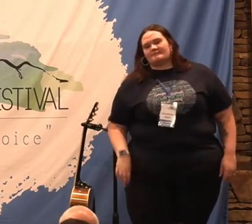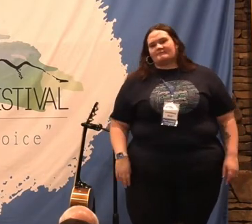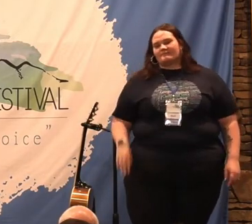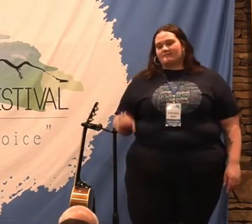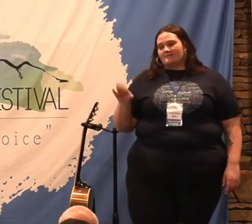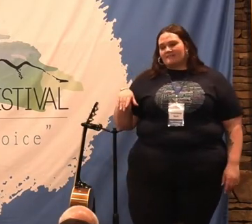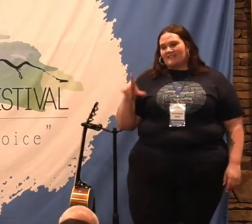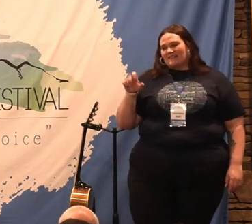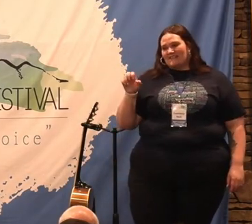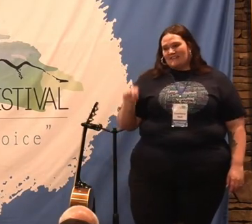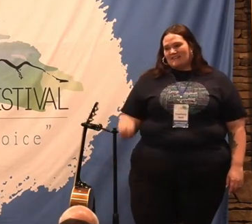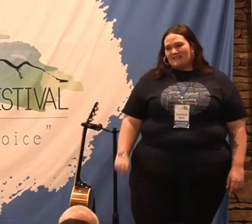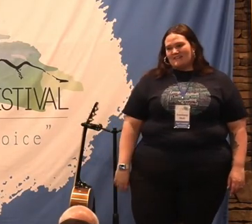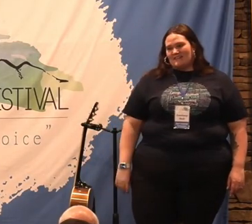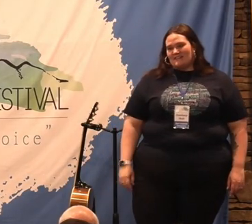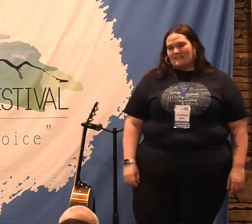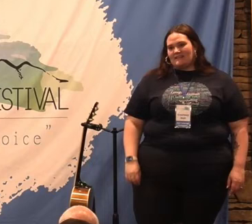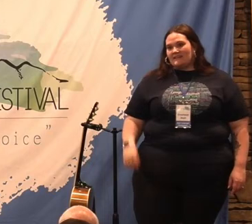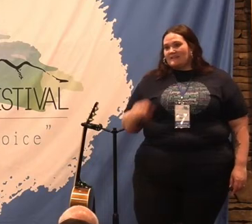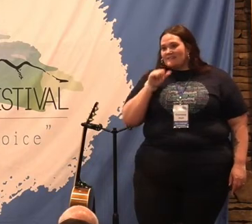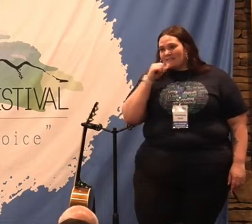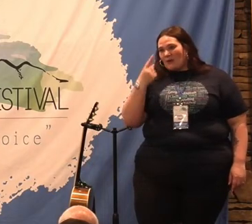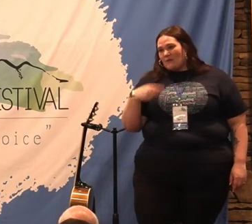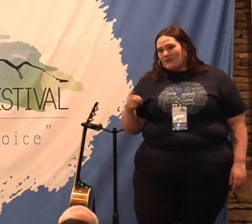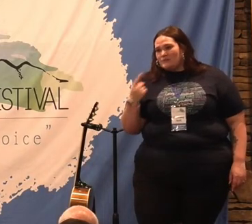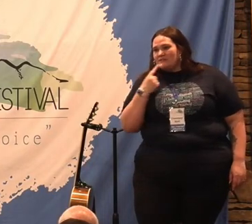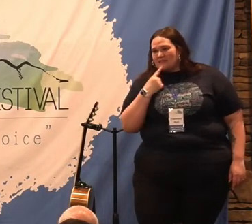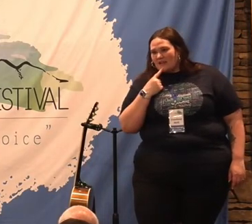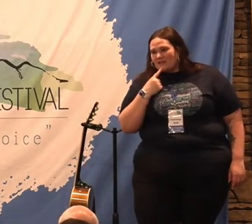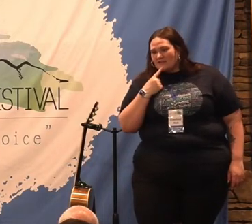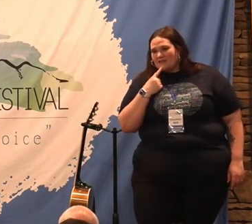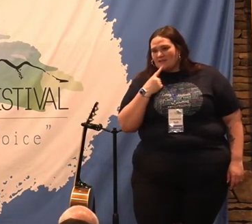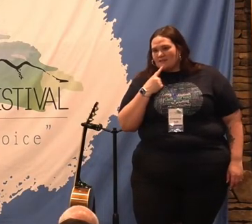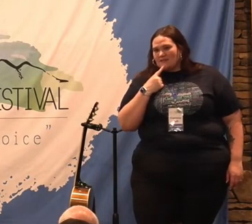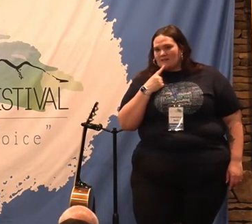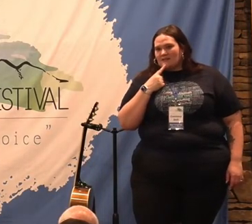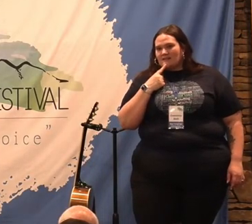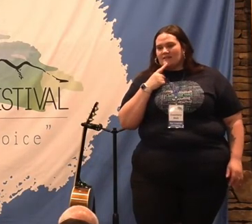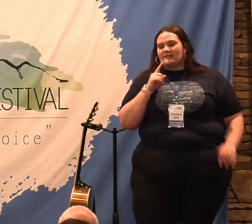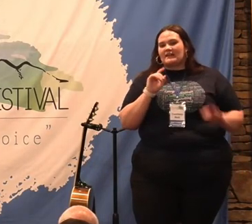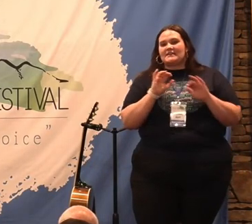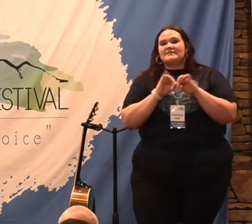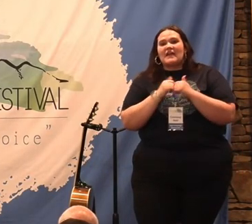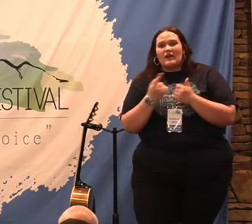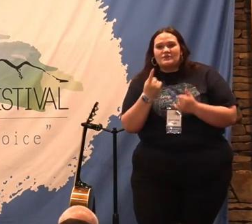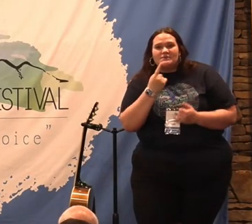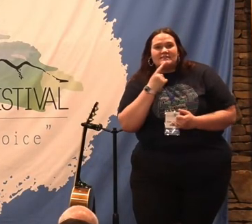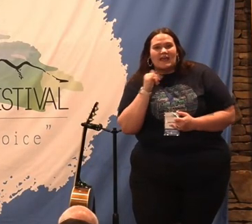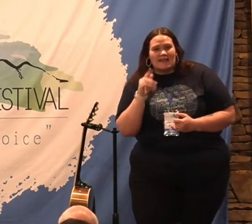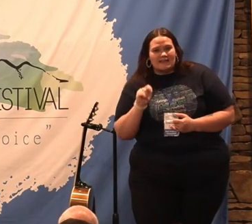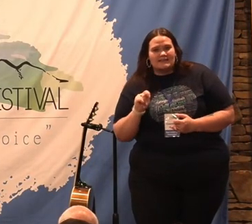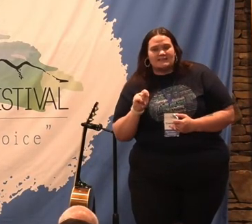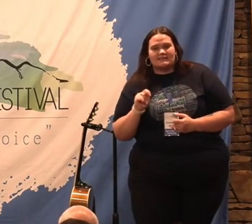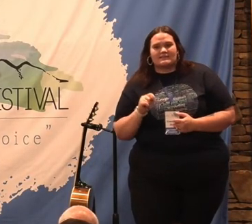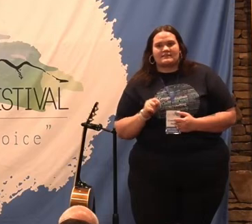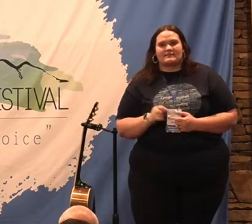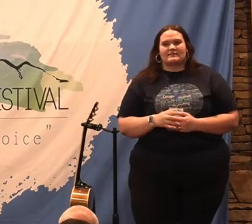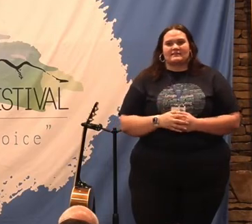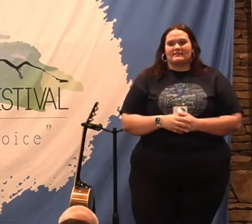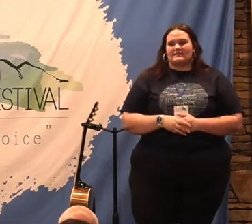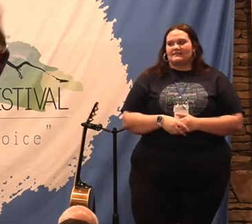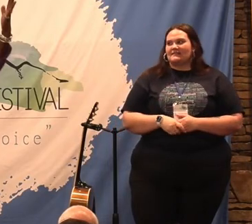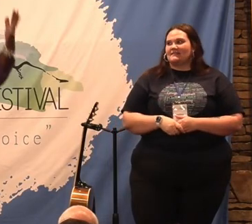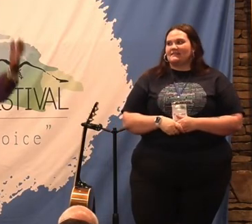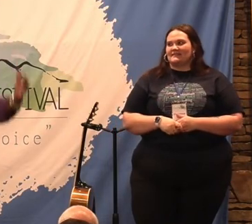Len, it's not what you say, it's how you say it.